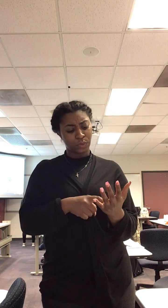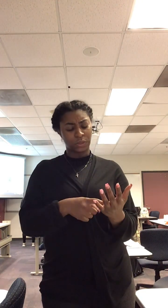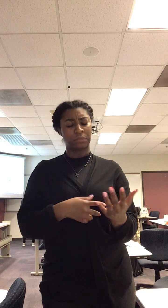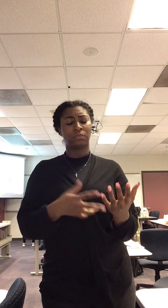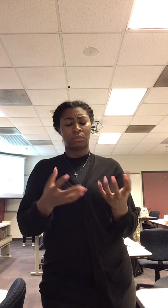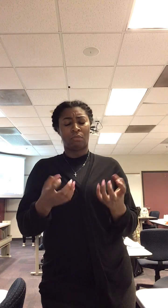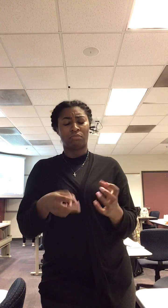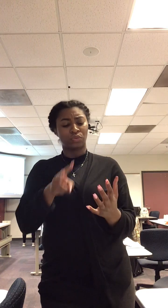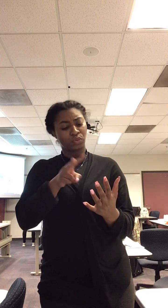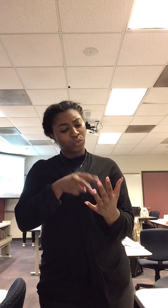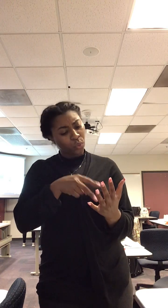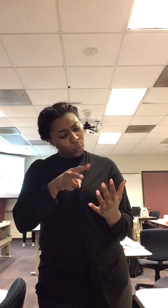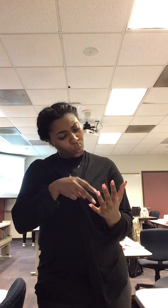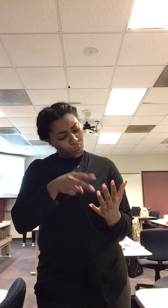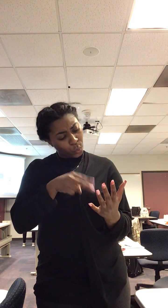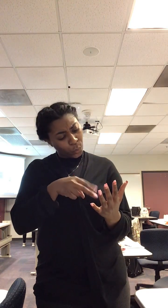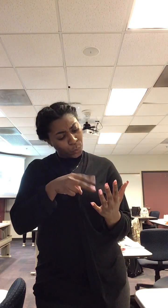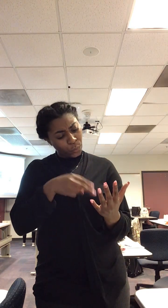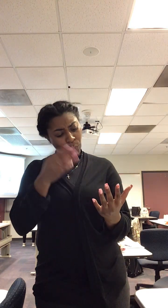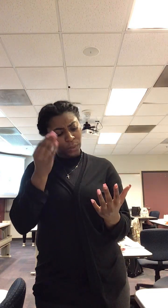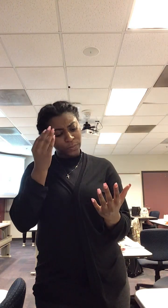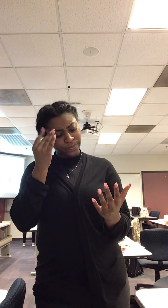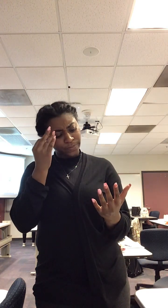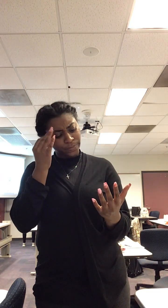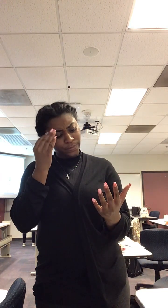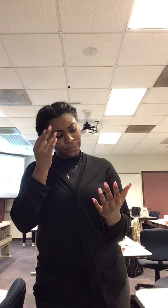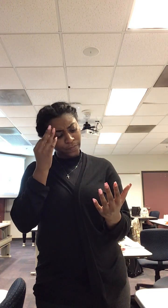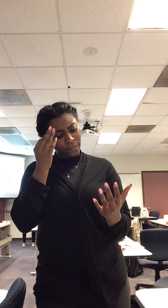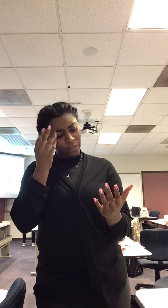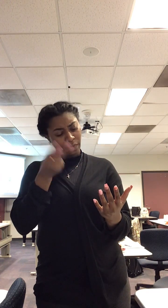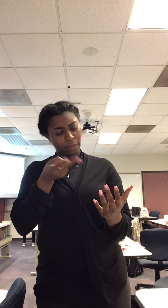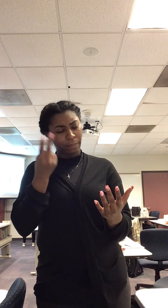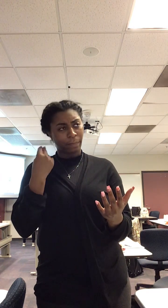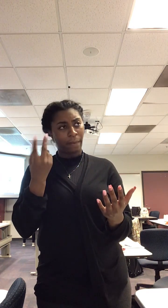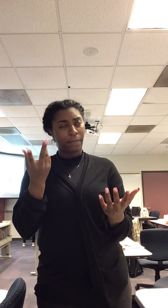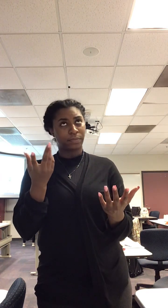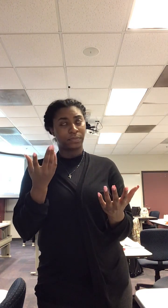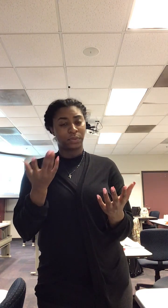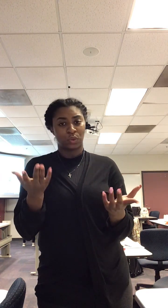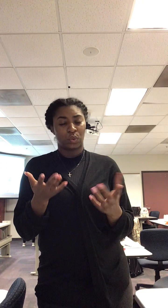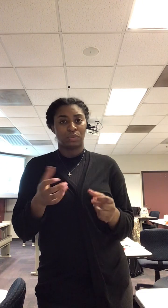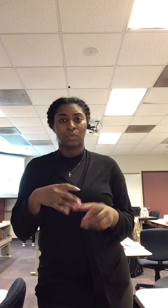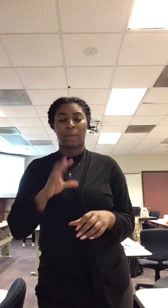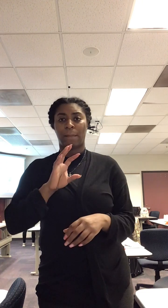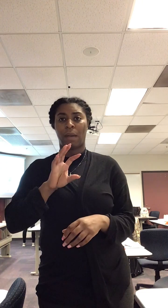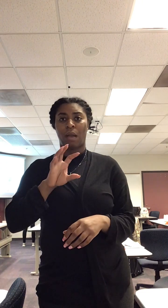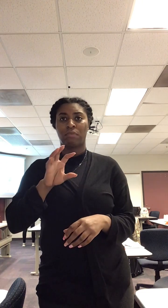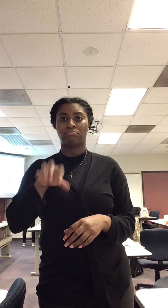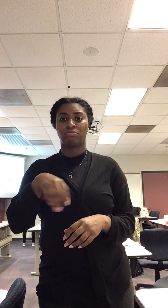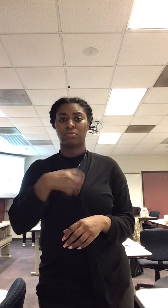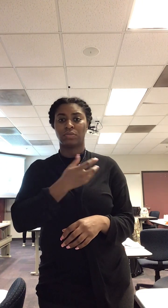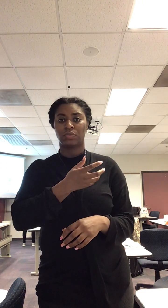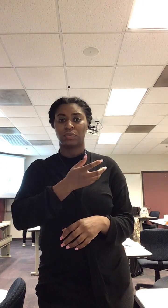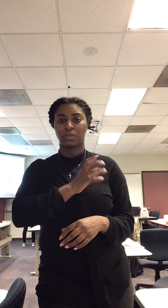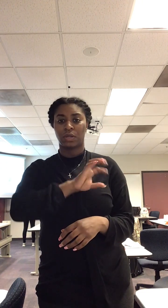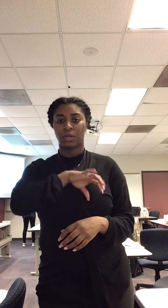to read and reflect what you know about character traits that we've already talked about. And share with me, do